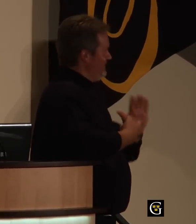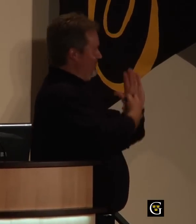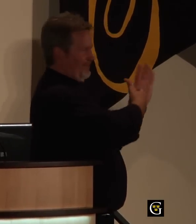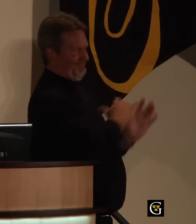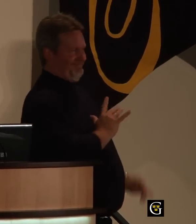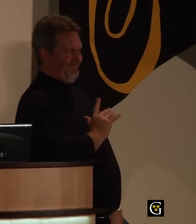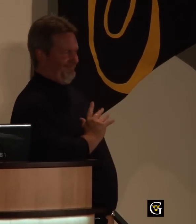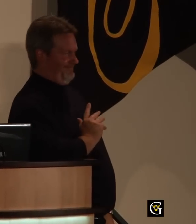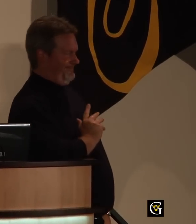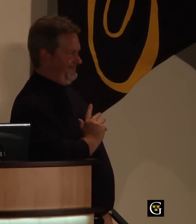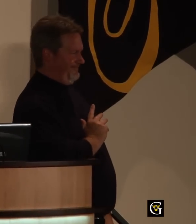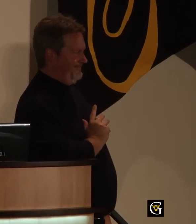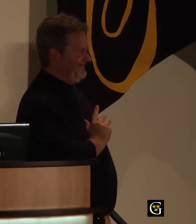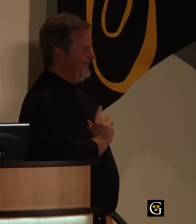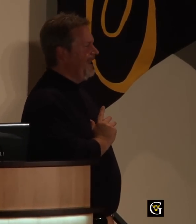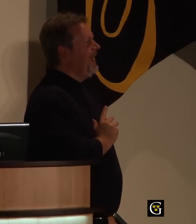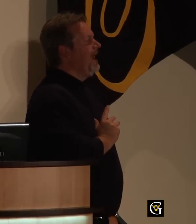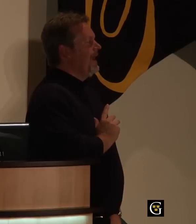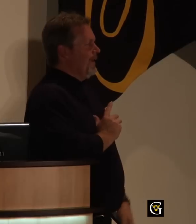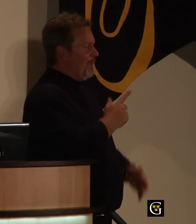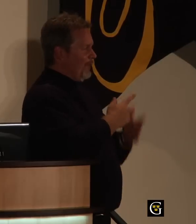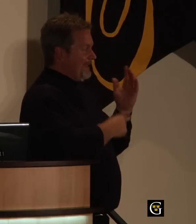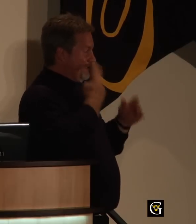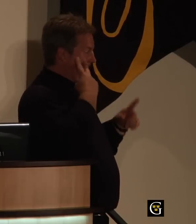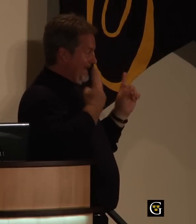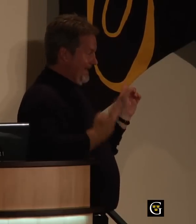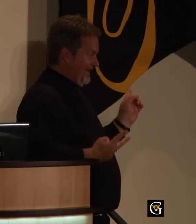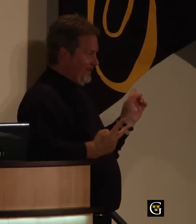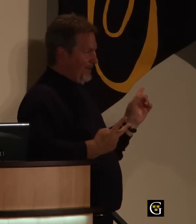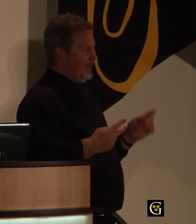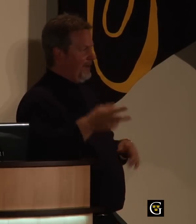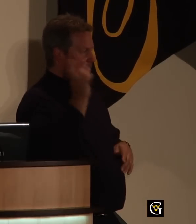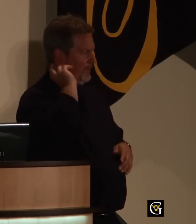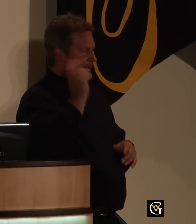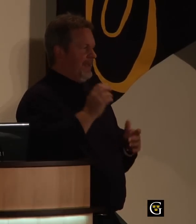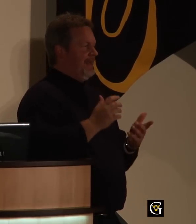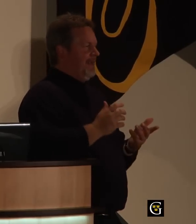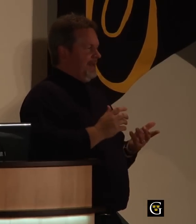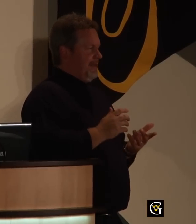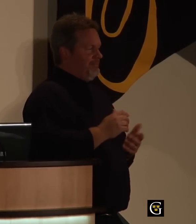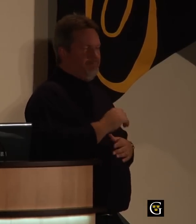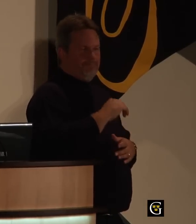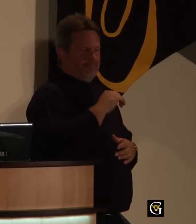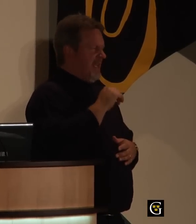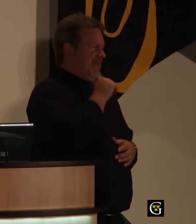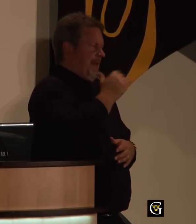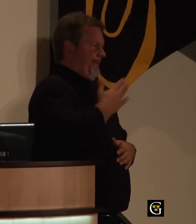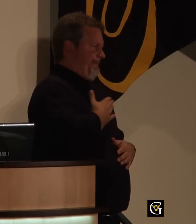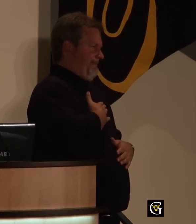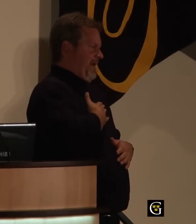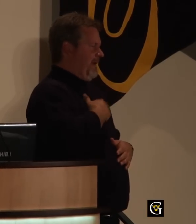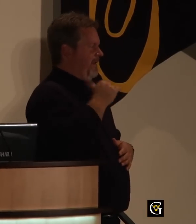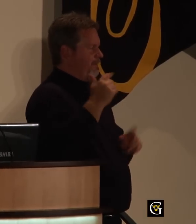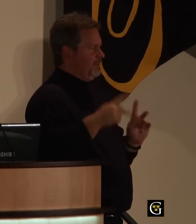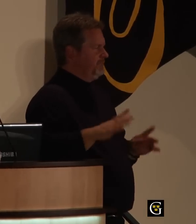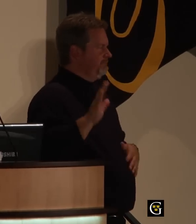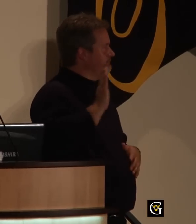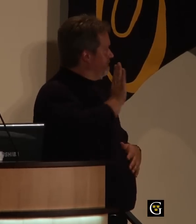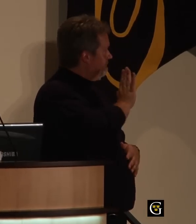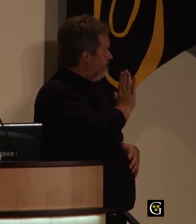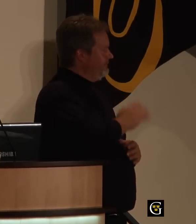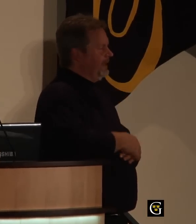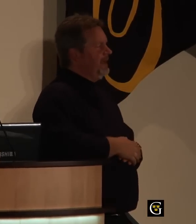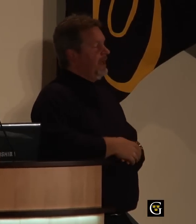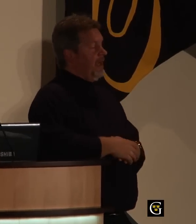So what you're looking at here is a cochlear implant, not my cochlear implant, somebody else's implant. After it had